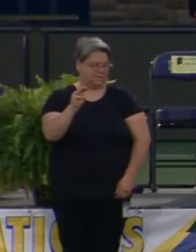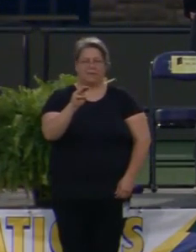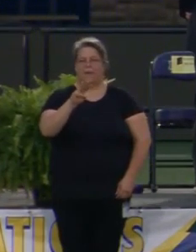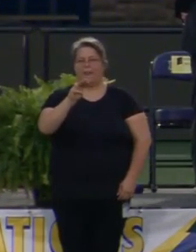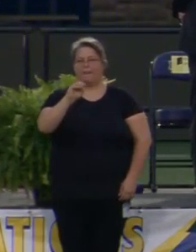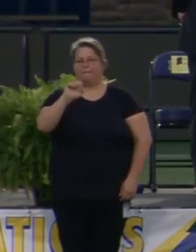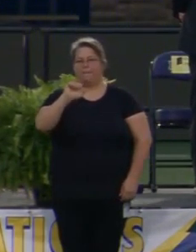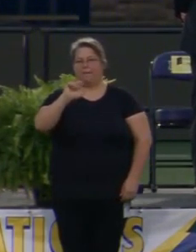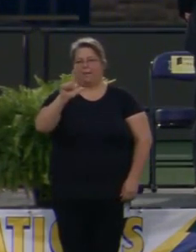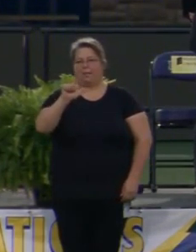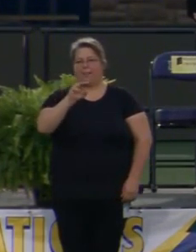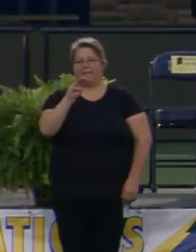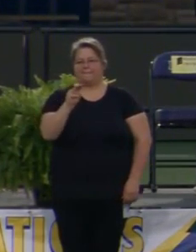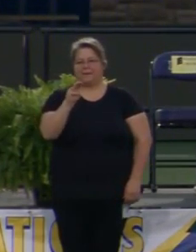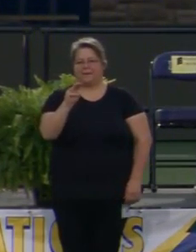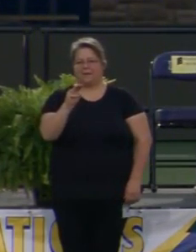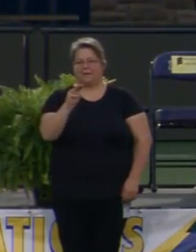Michael McIntosh.